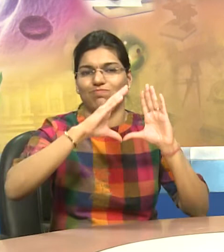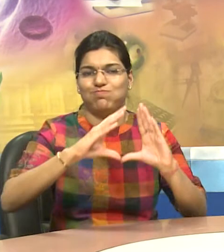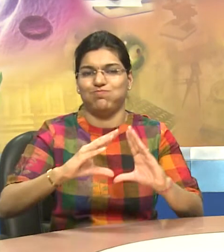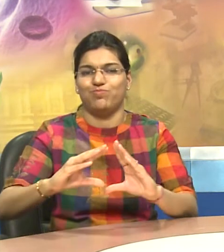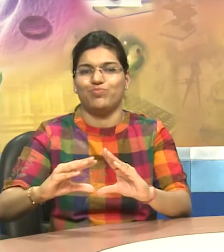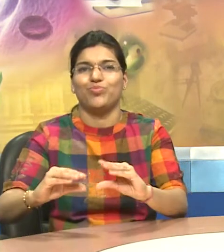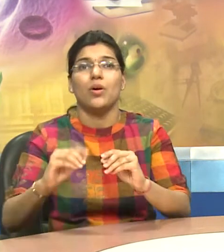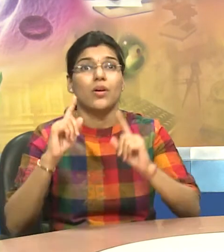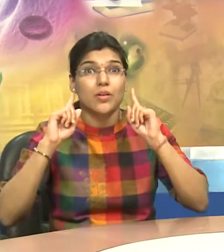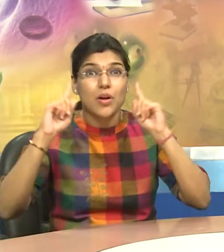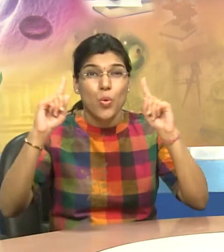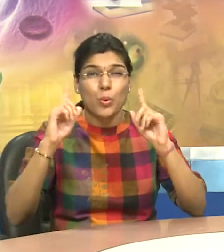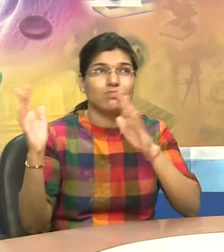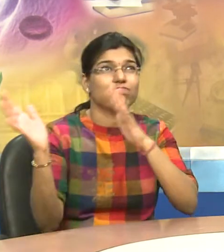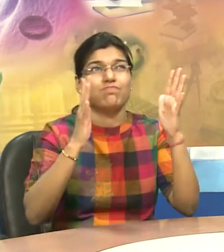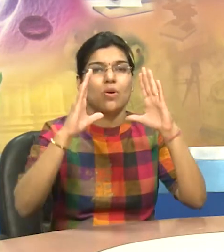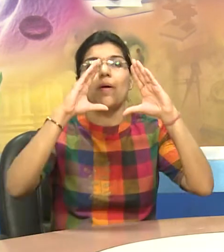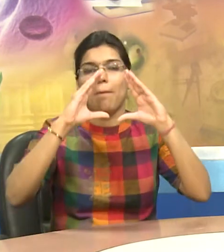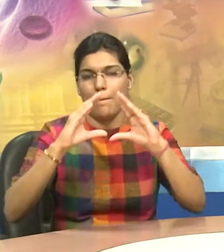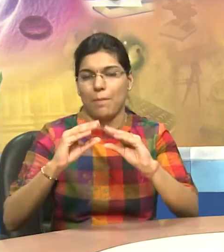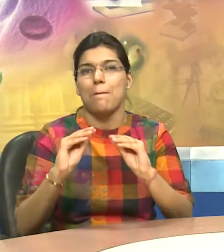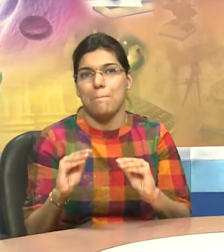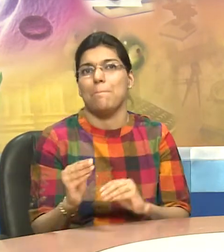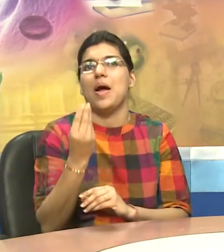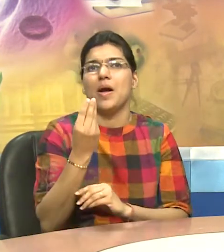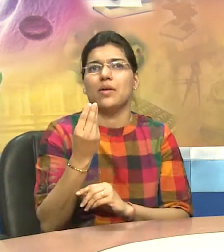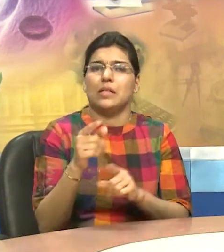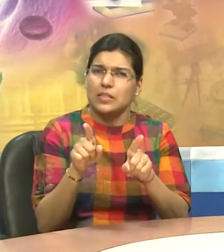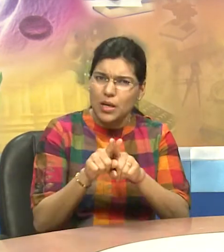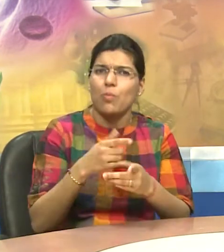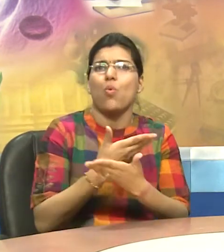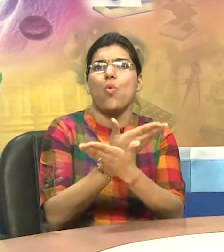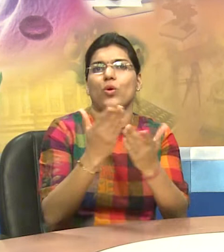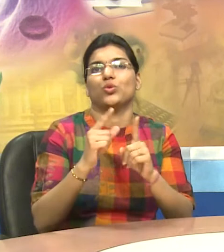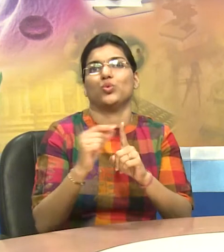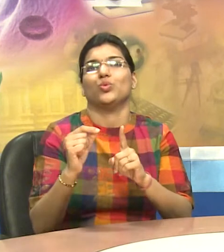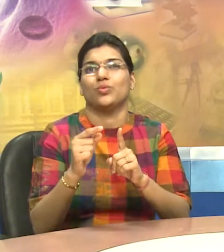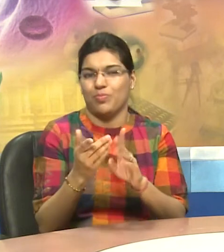The one will start, other will see and copy them and the noise pollution